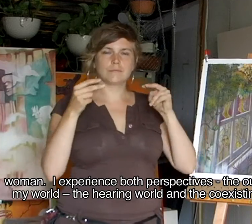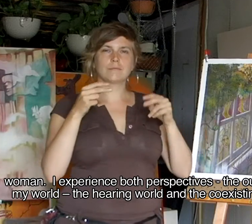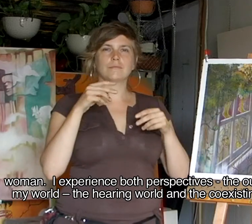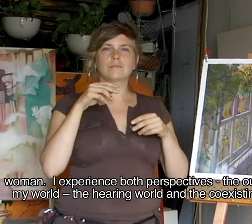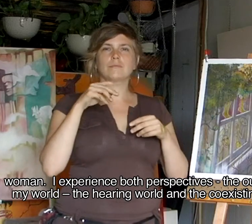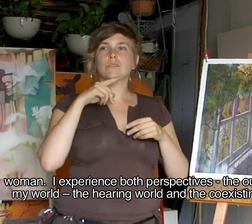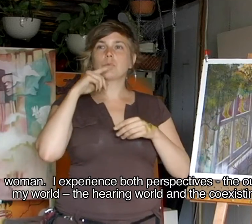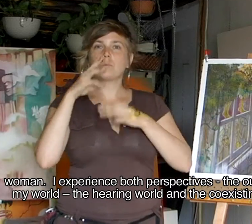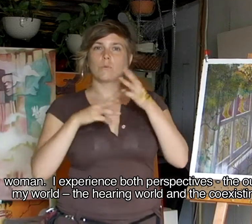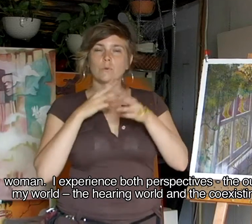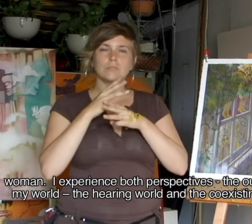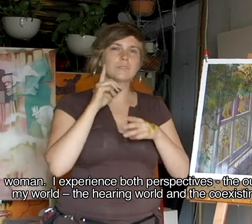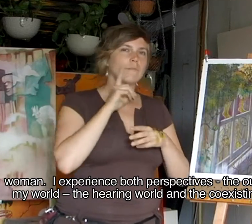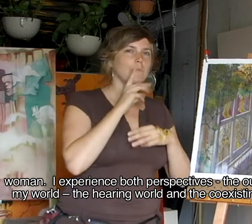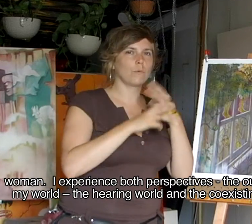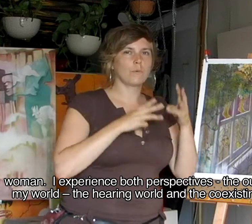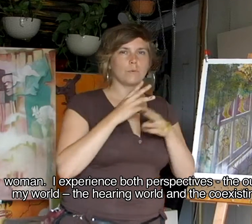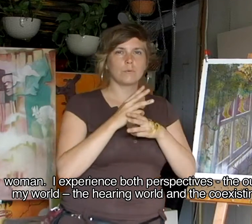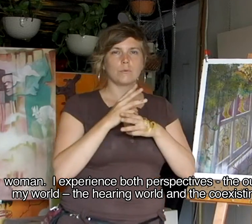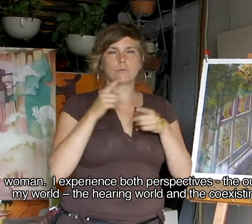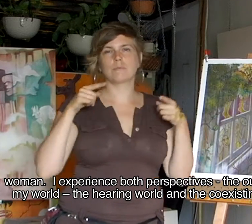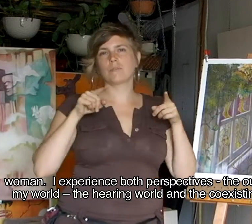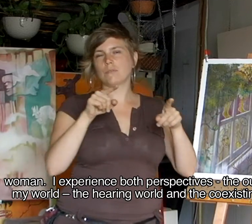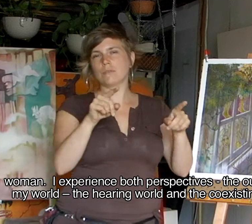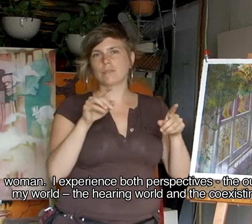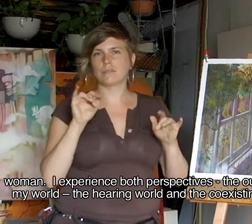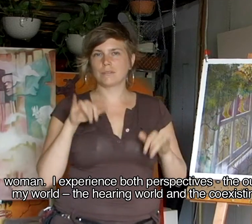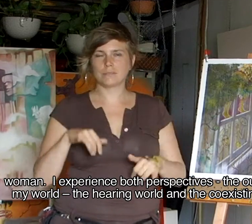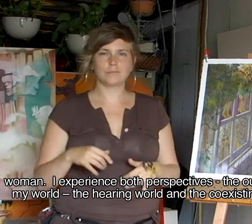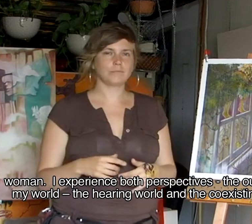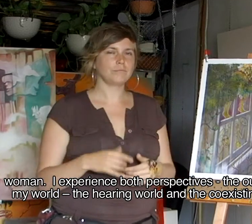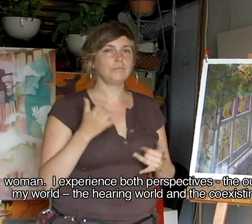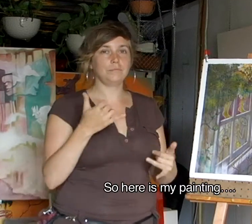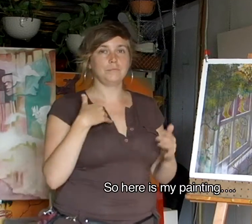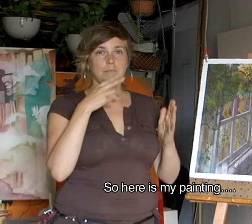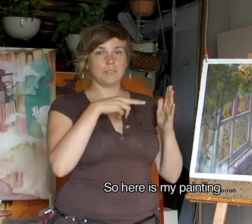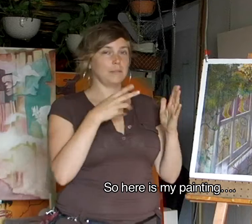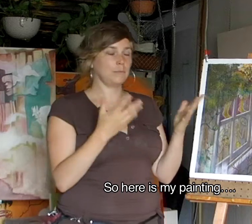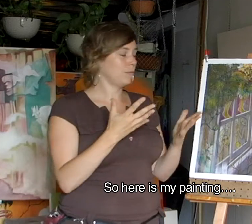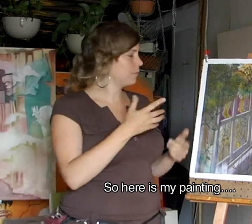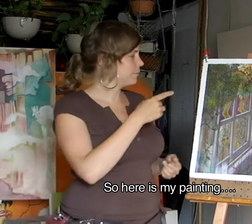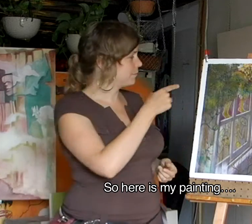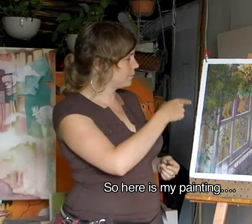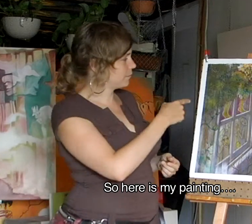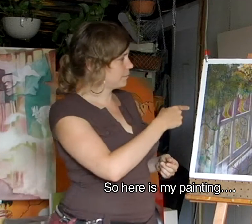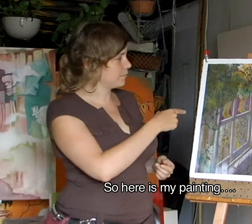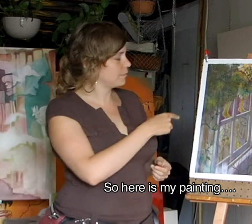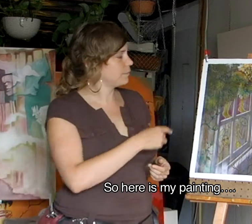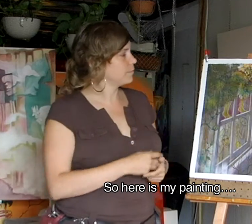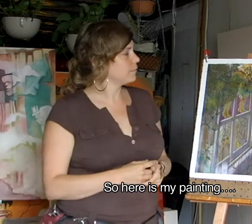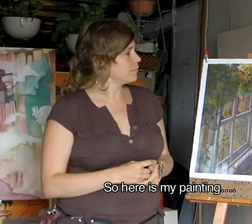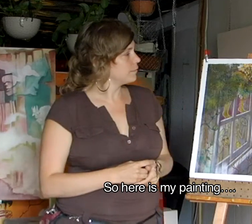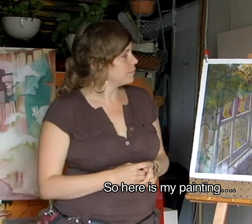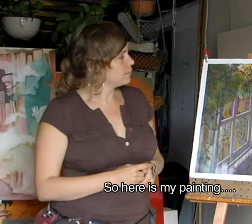a future. The open door in the hallway leads to the outside, while the windows show